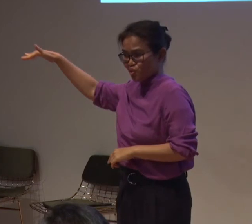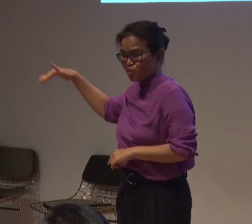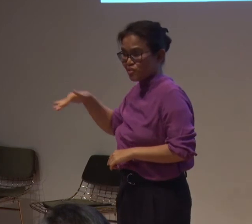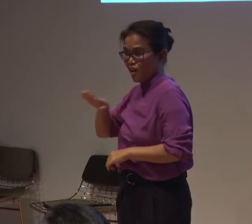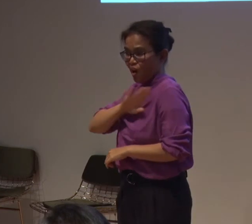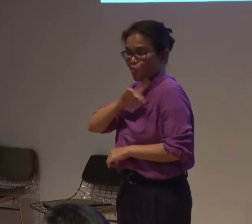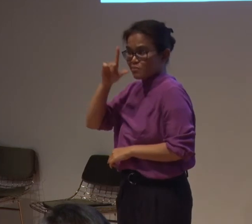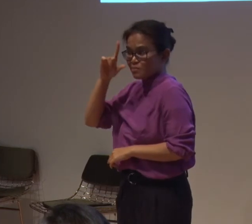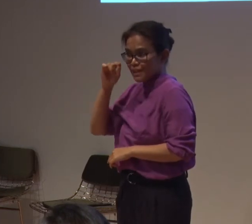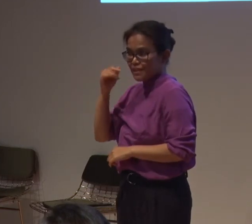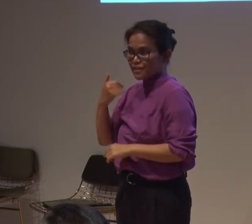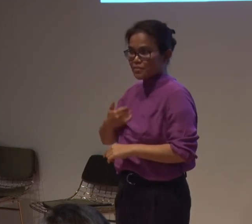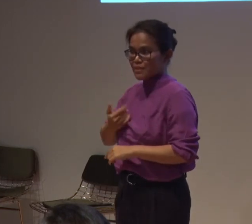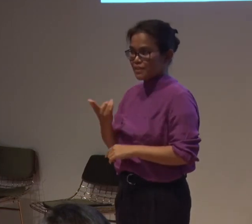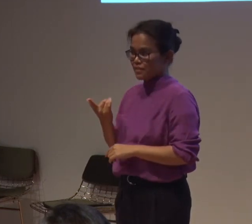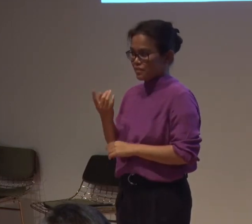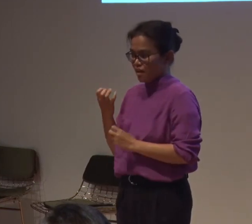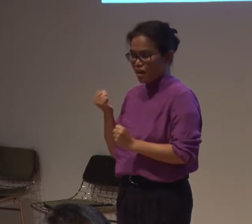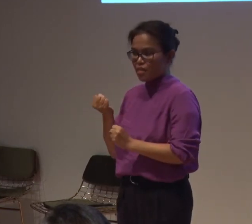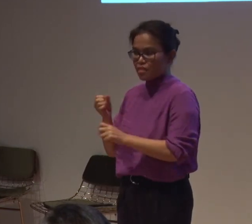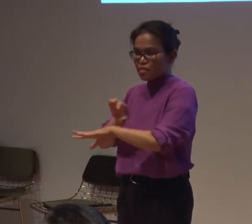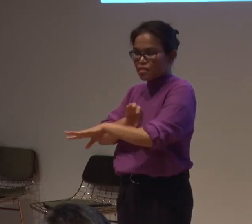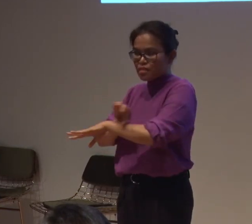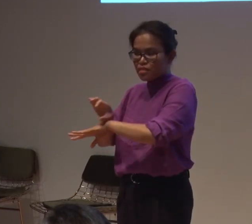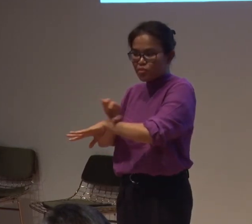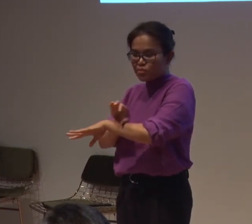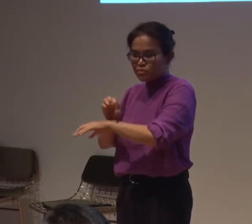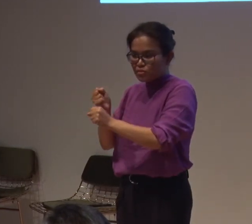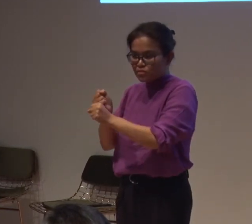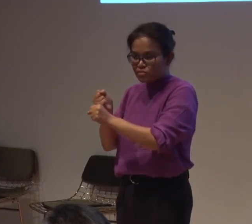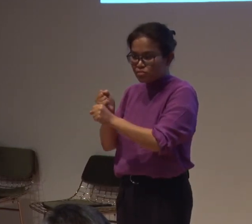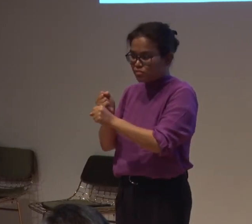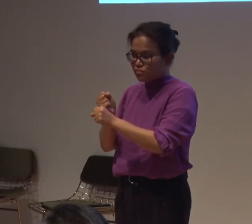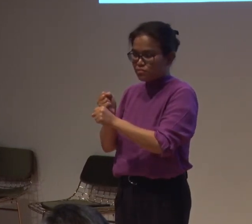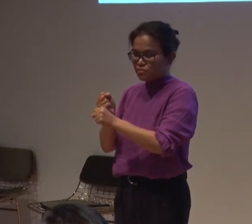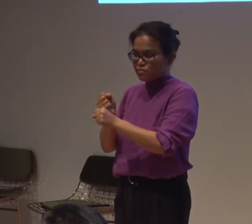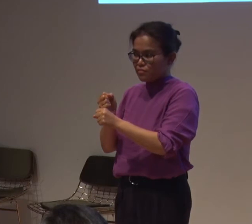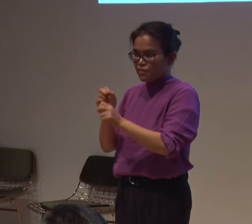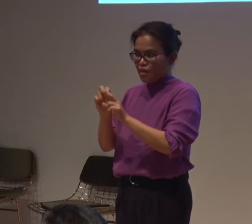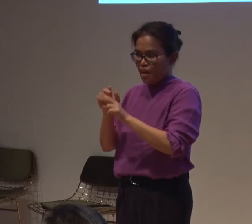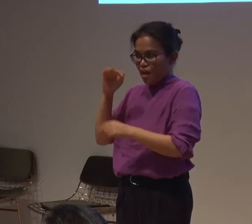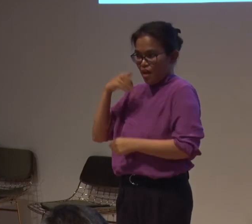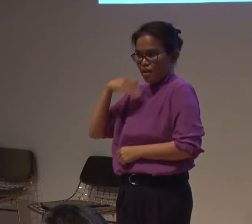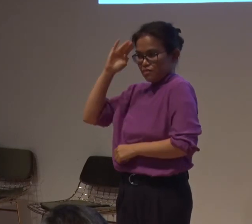important because there's a lot of talent there, a lot of blind talent. And they use computers, they can work with computers.